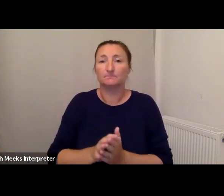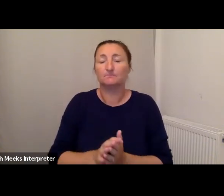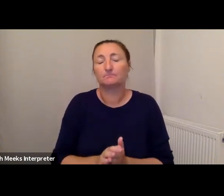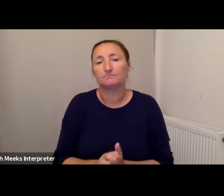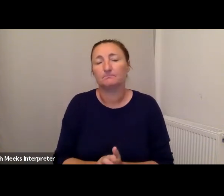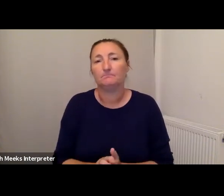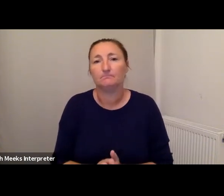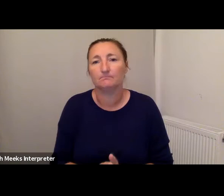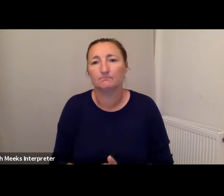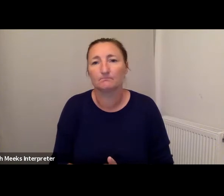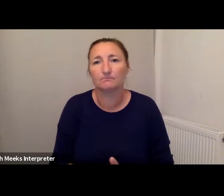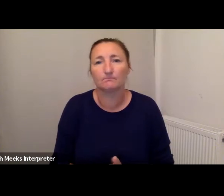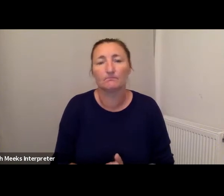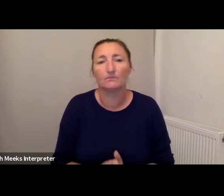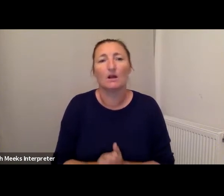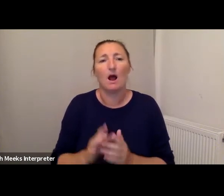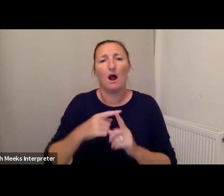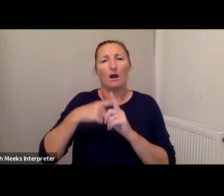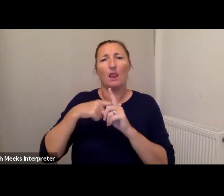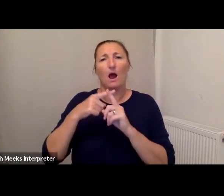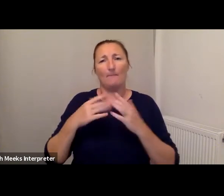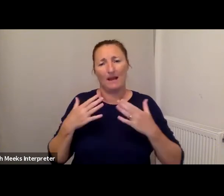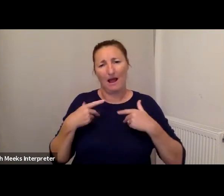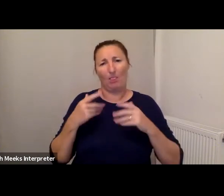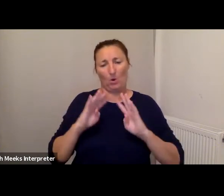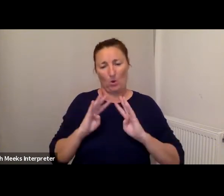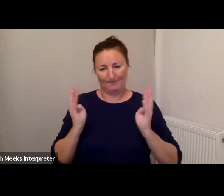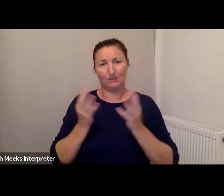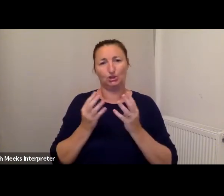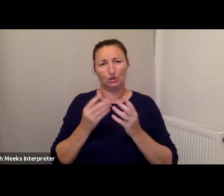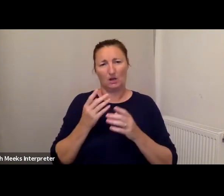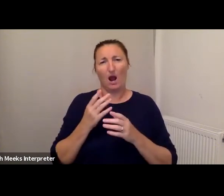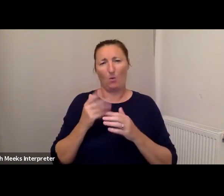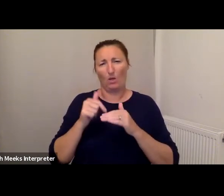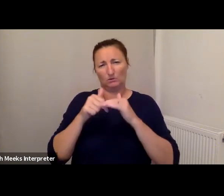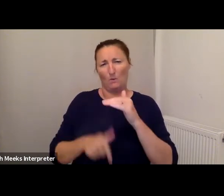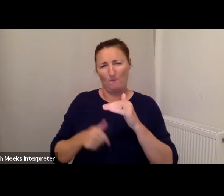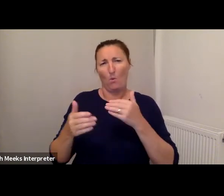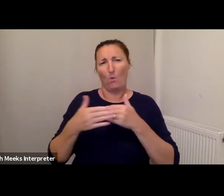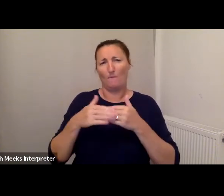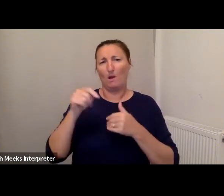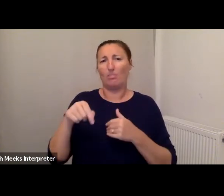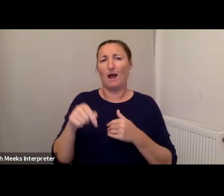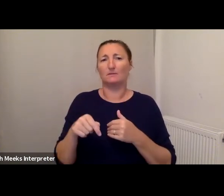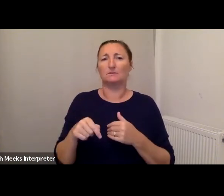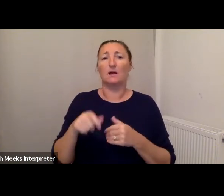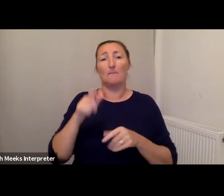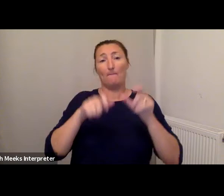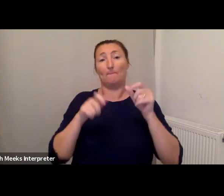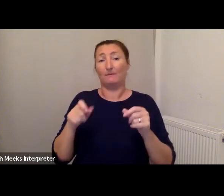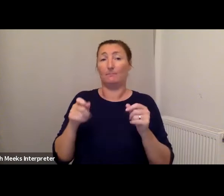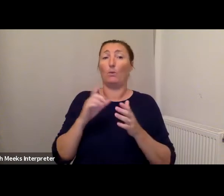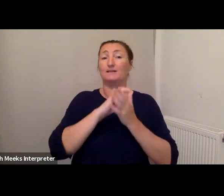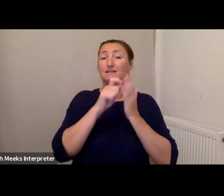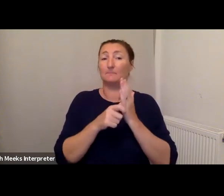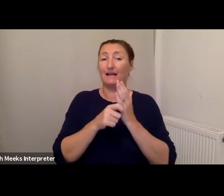Climate and Health Commissions, and I'll talk more about that on the next slide. We also know that people with disabilities and their representative